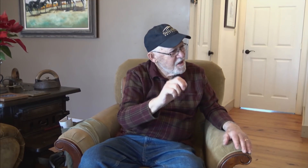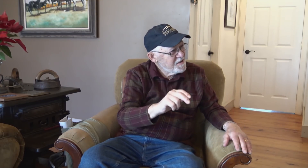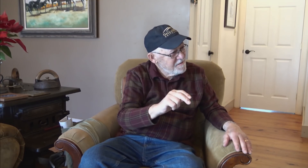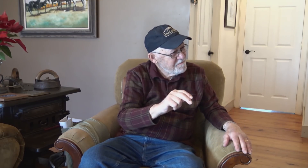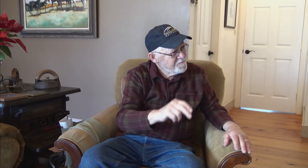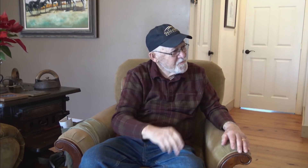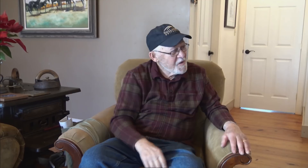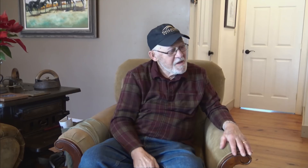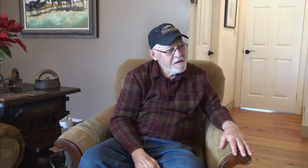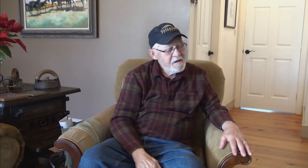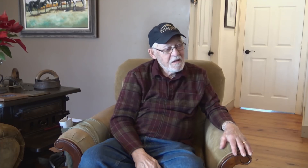My name is Jack Gannon.